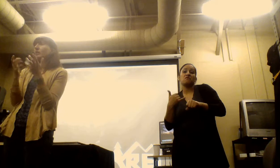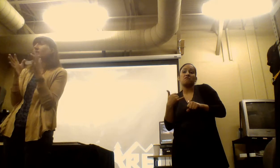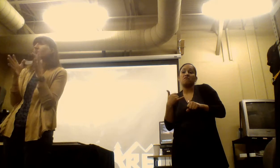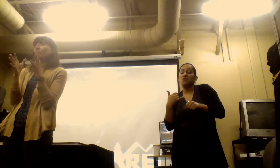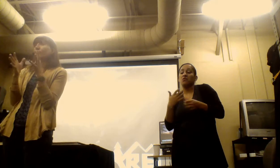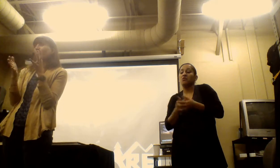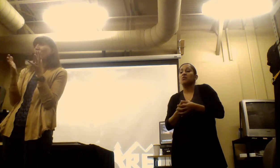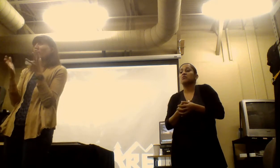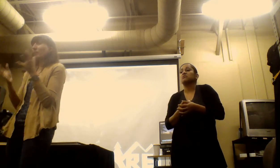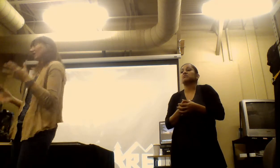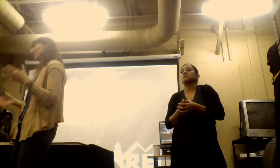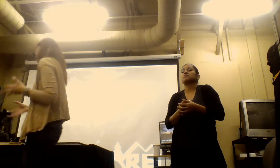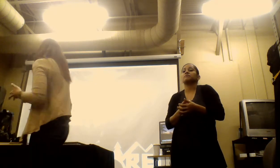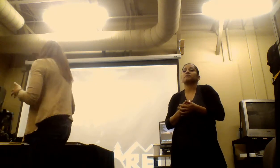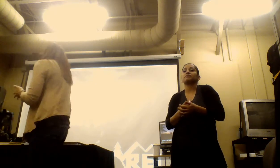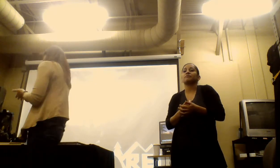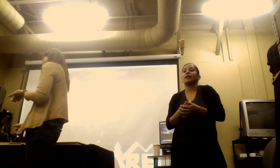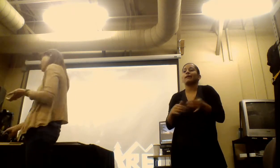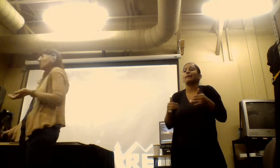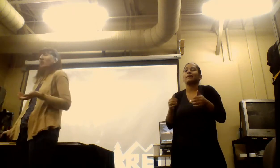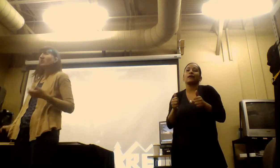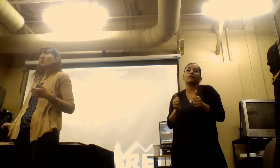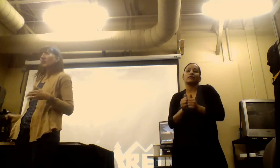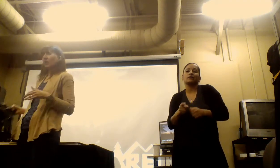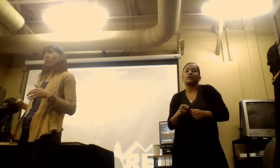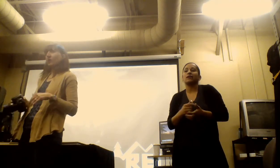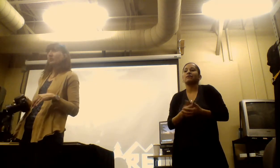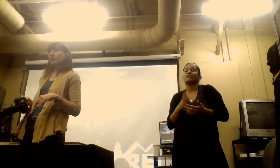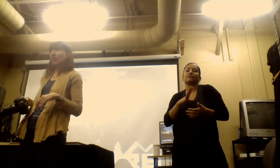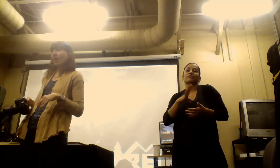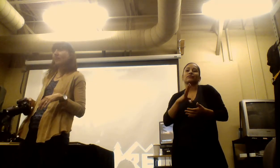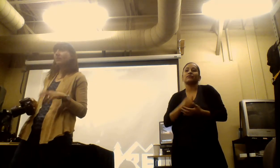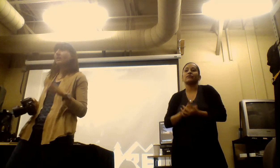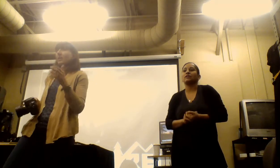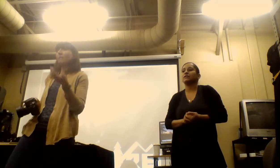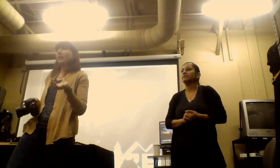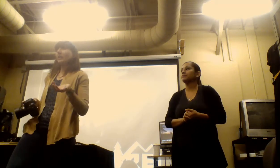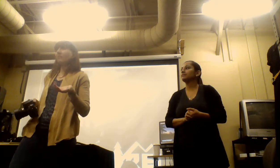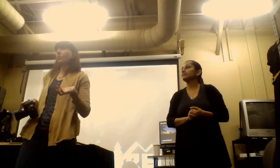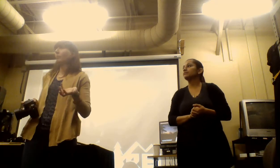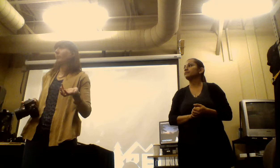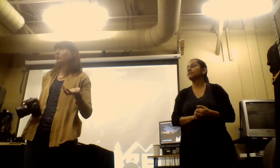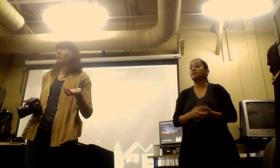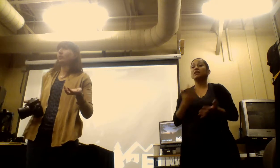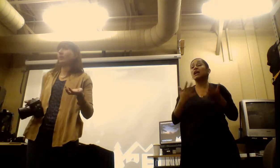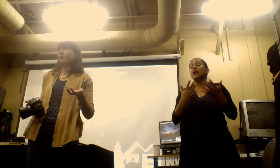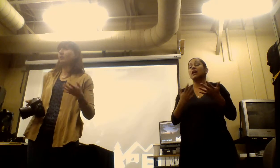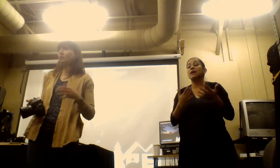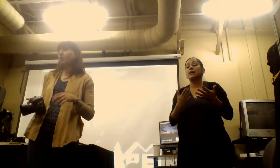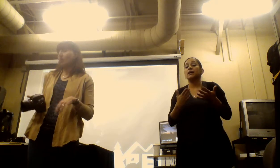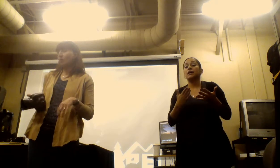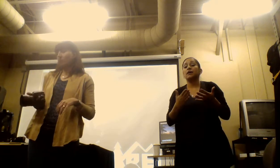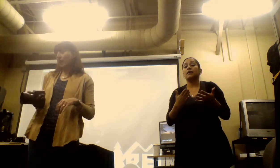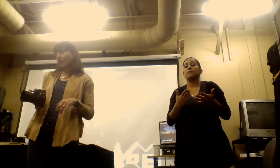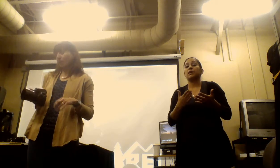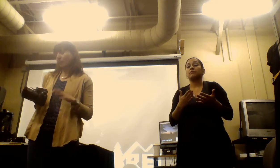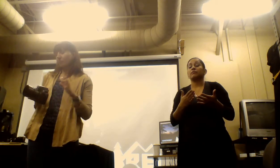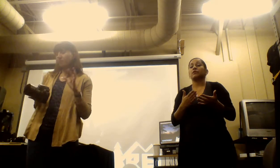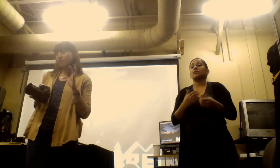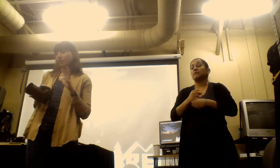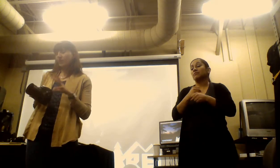Especially because your phone automatically has some limitations that the camera doesn't have. It might give you a much better image,